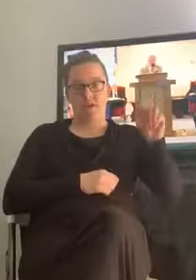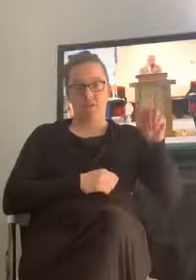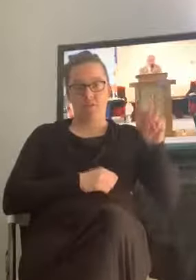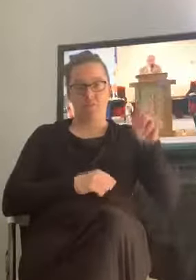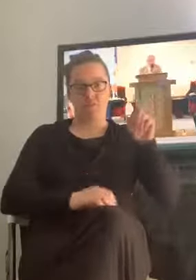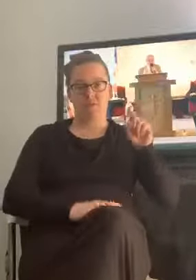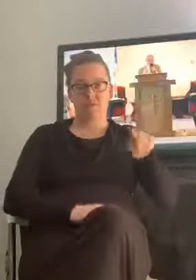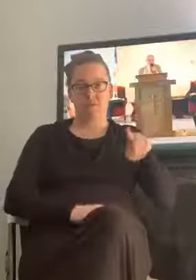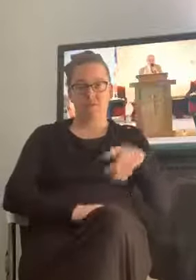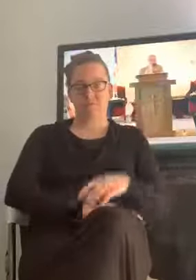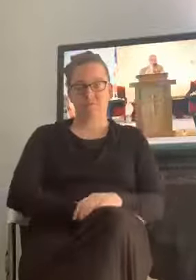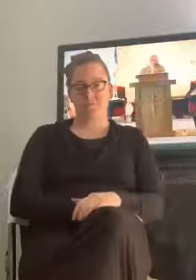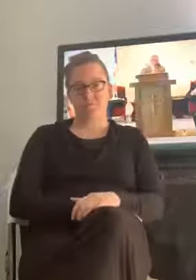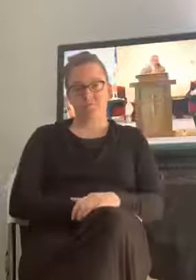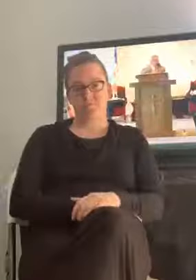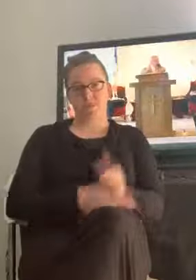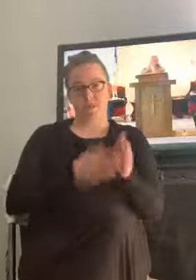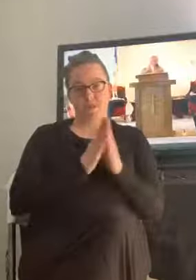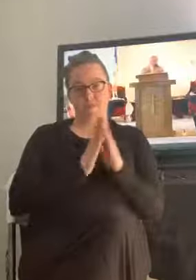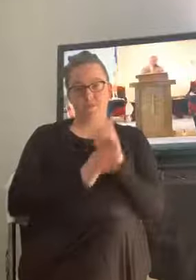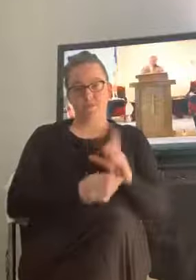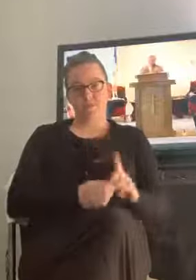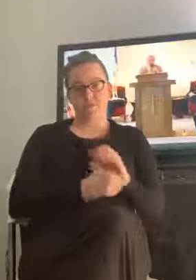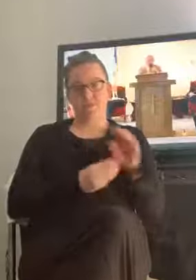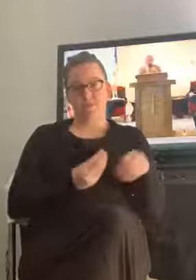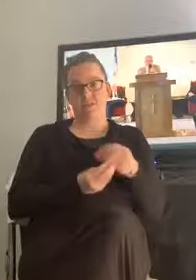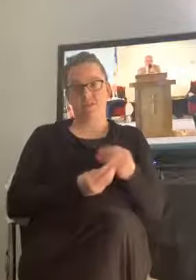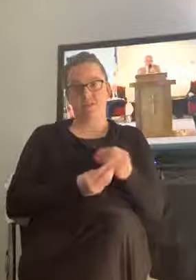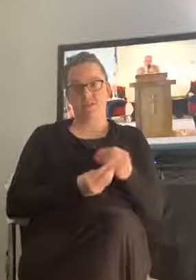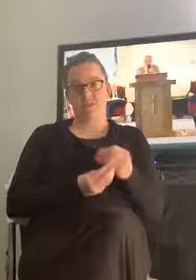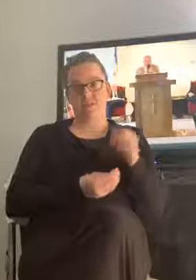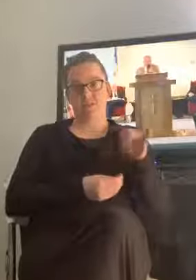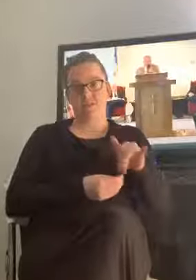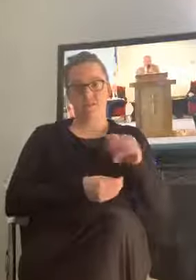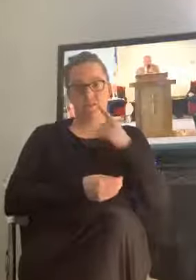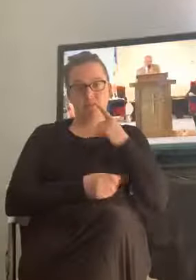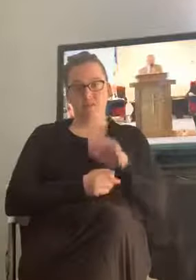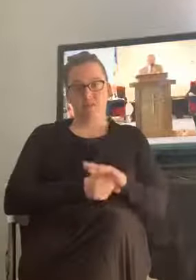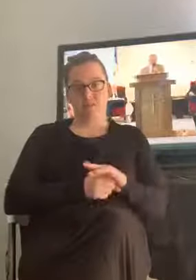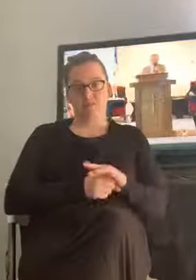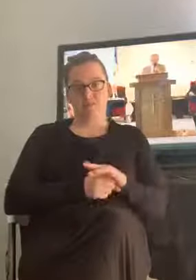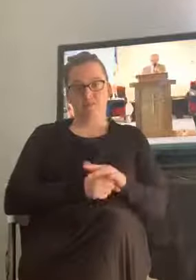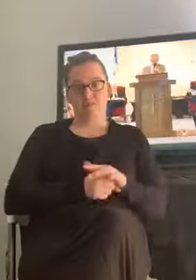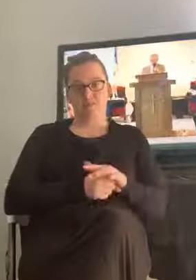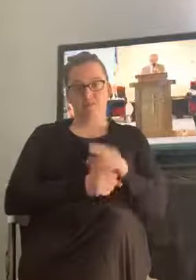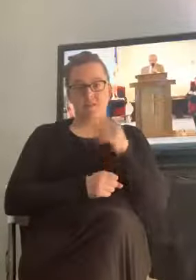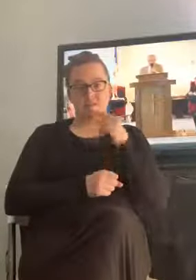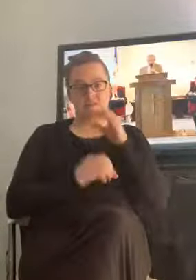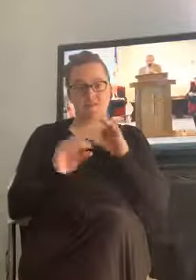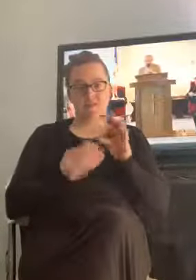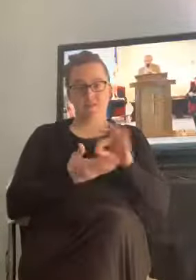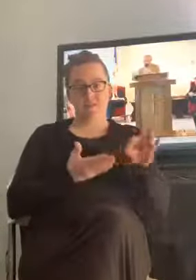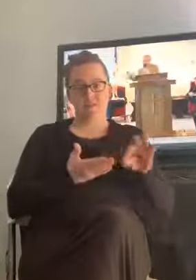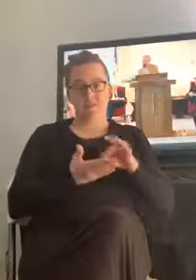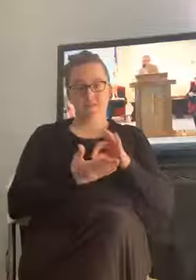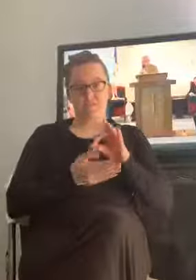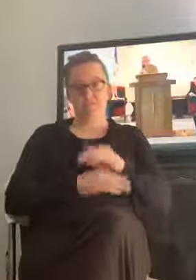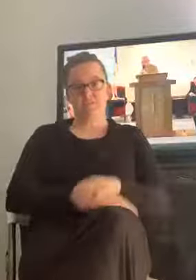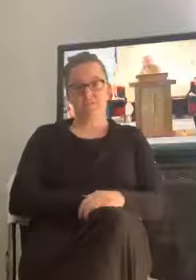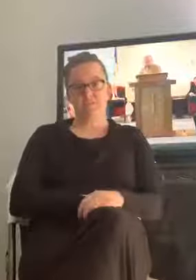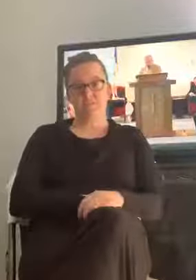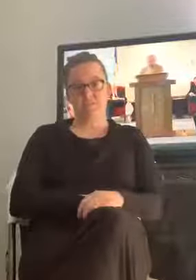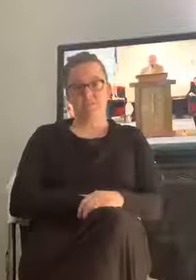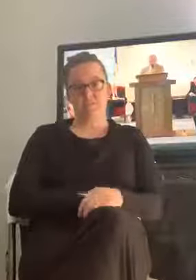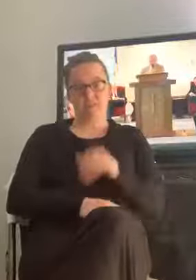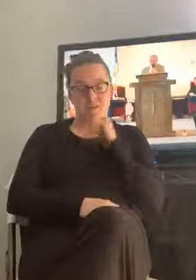first part of it. He's questioning the Lord about this promised seed that he was going to give him. Right. And it had not